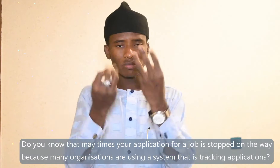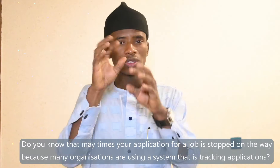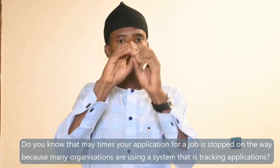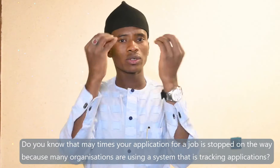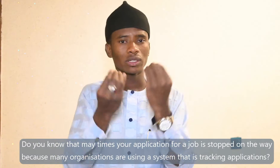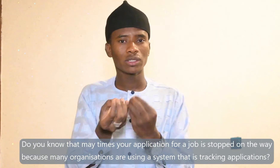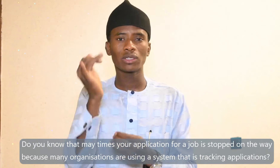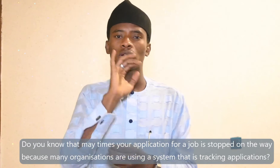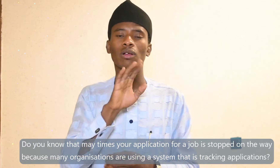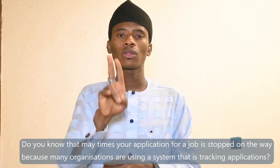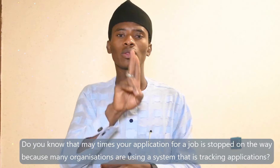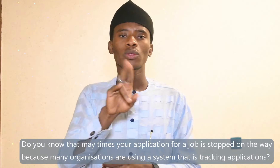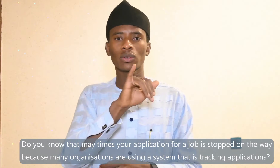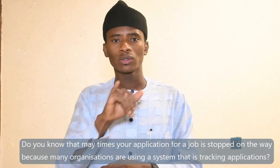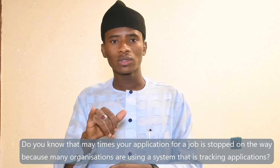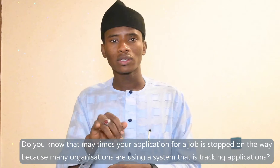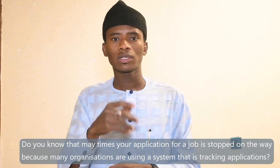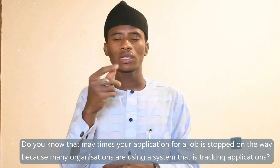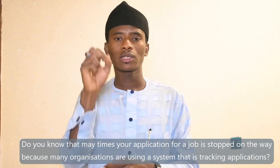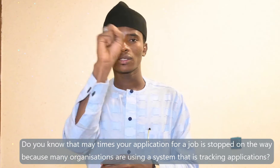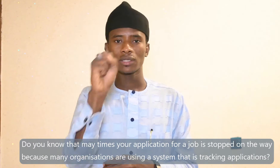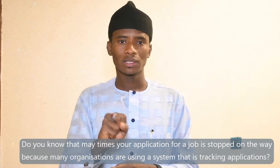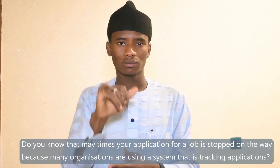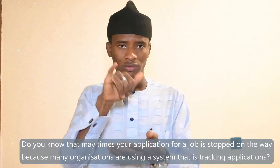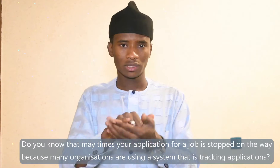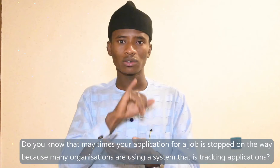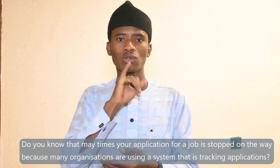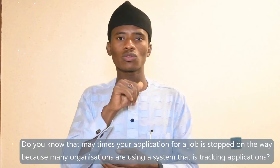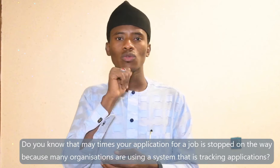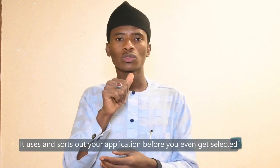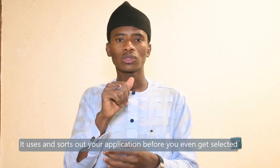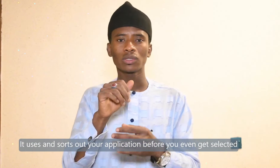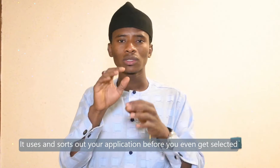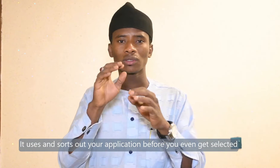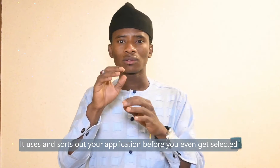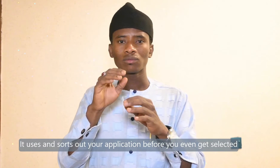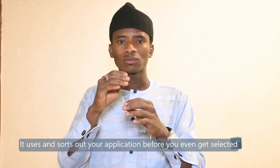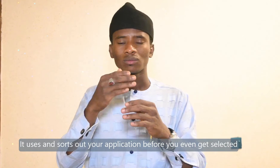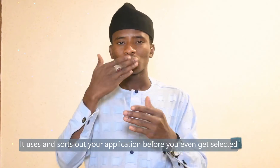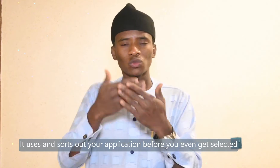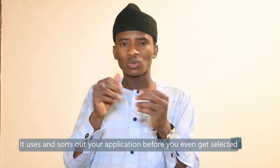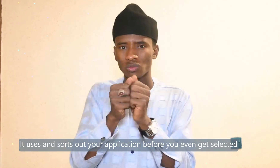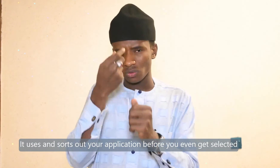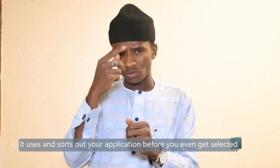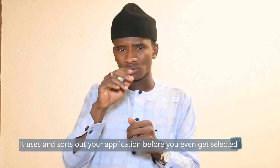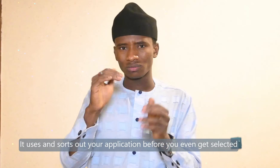are using a system that is tracking application, and it uses and sort out